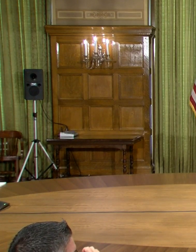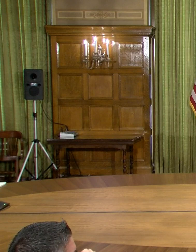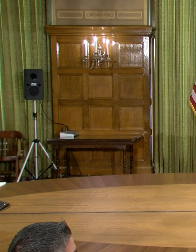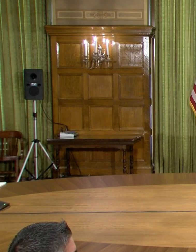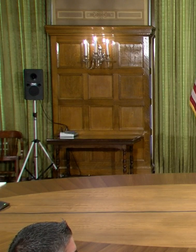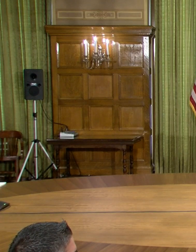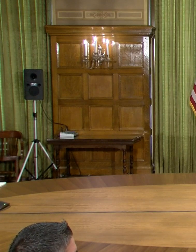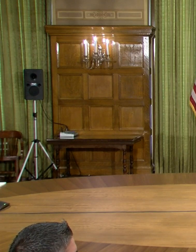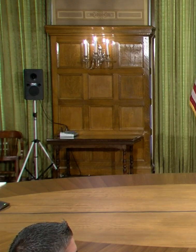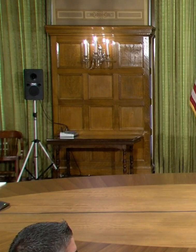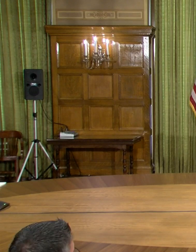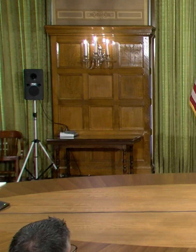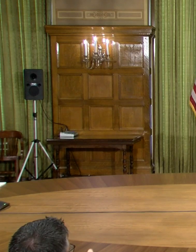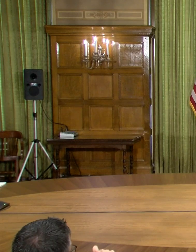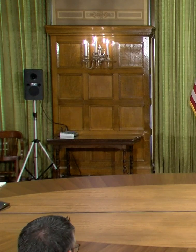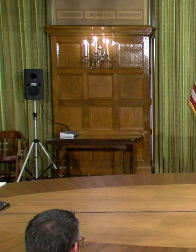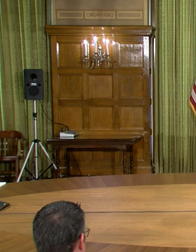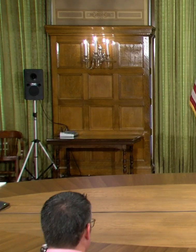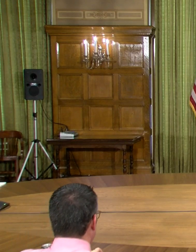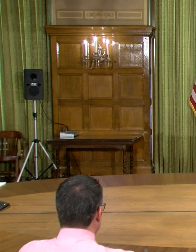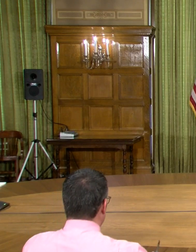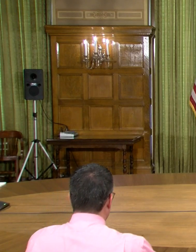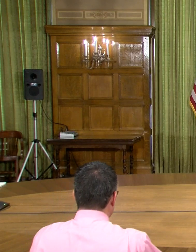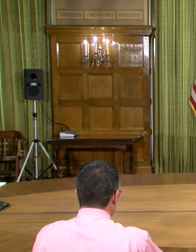tomorrow. Yeah.